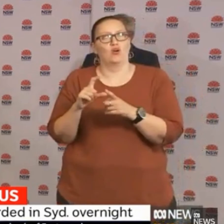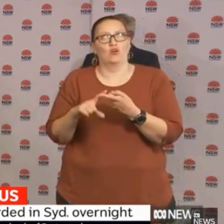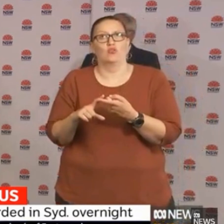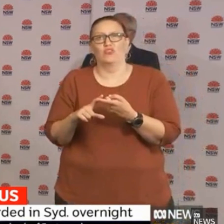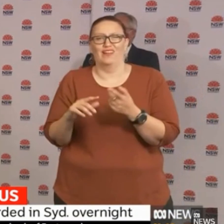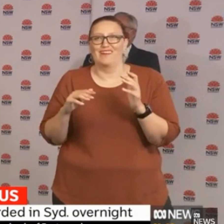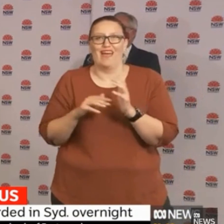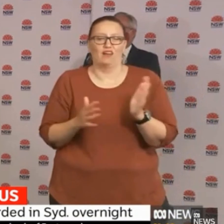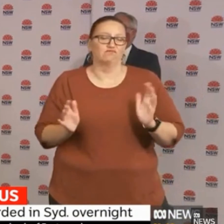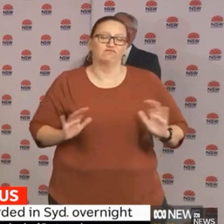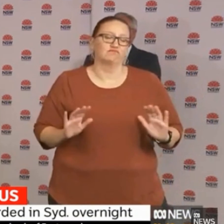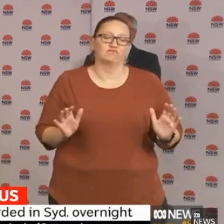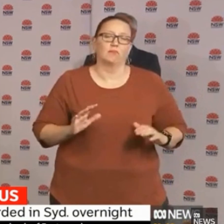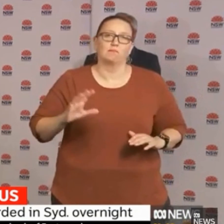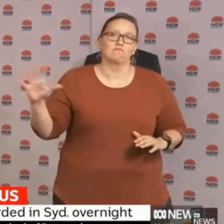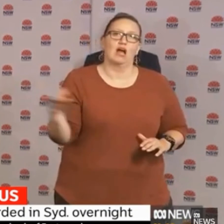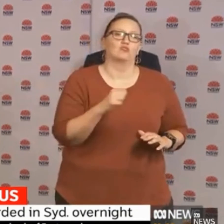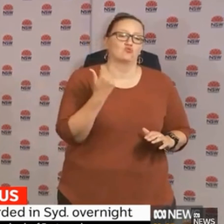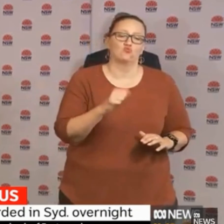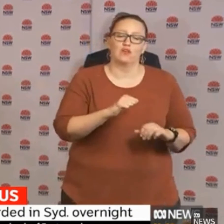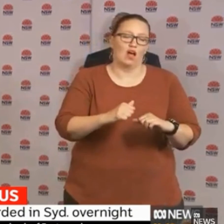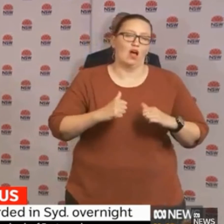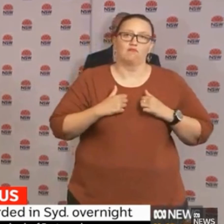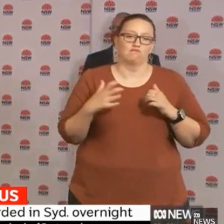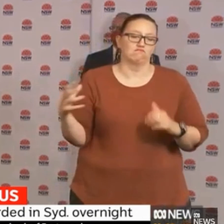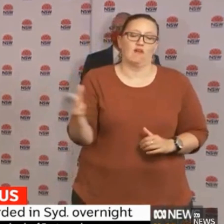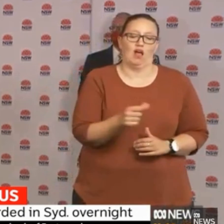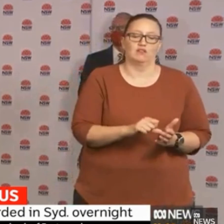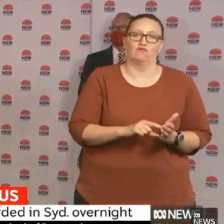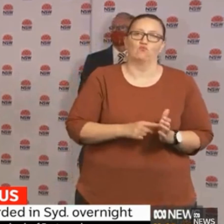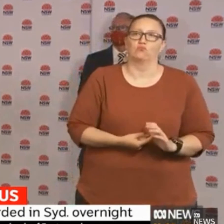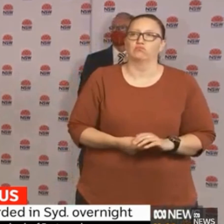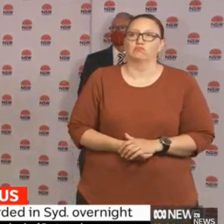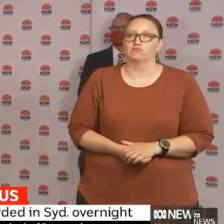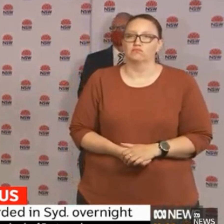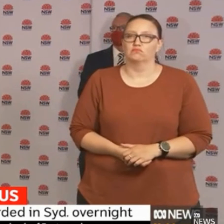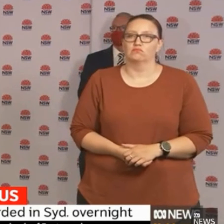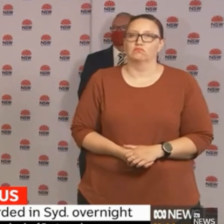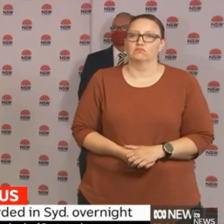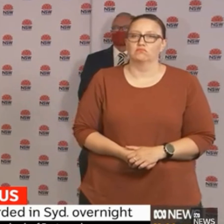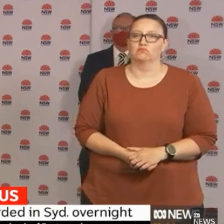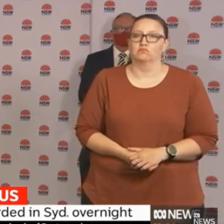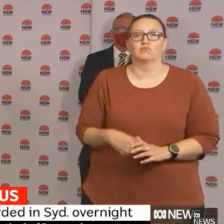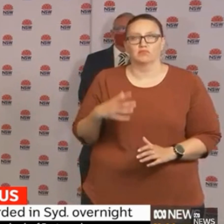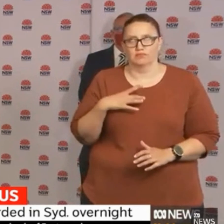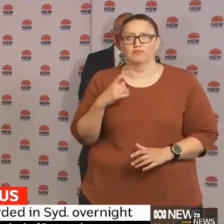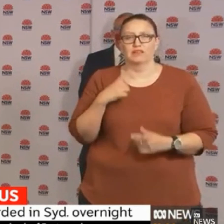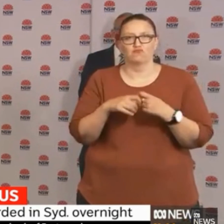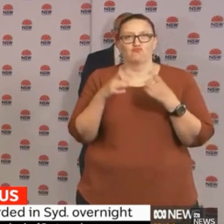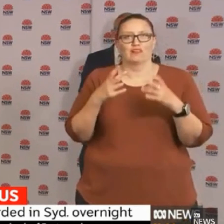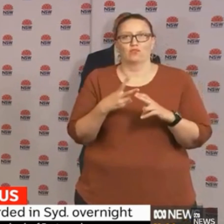South Wales app. It only takes a few minutes, no excuses. So we're encouraging businesses to think about that and be ready for